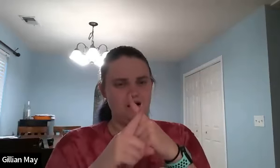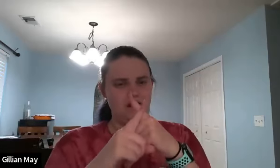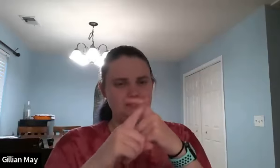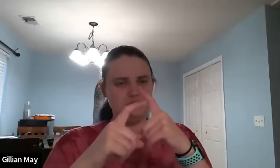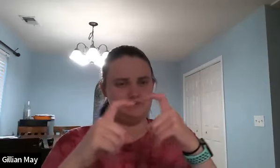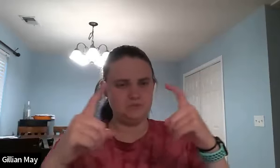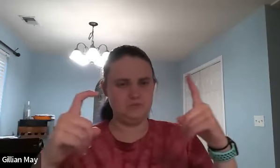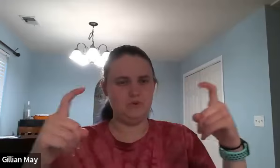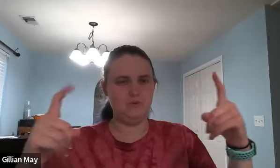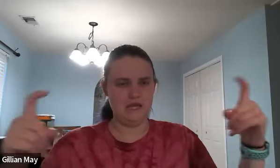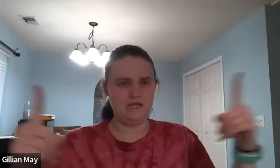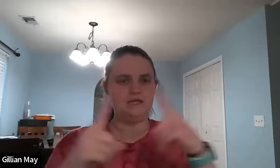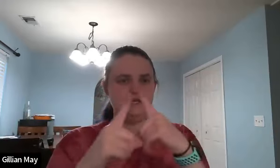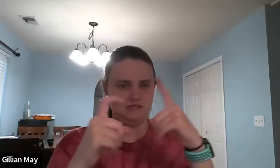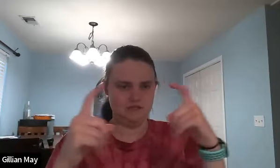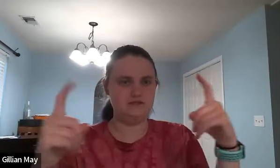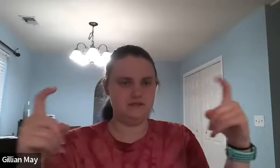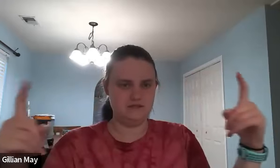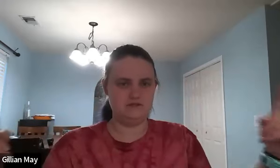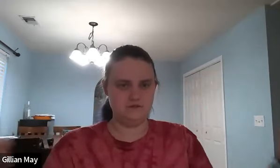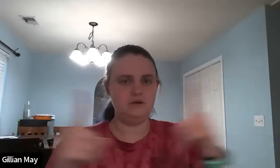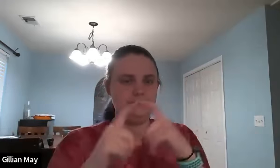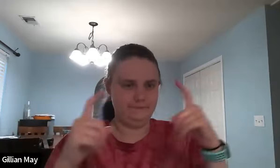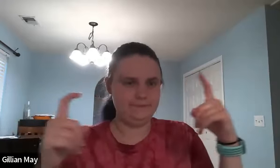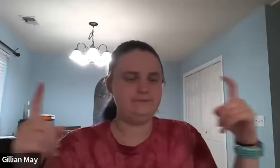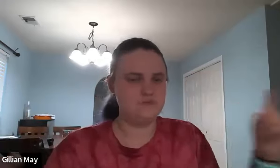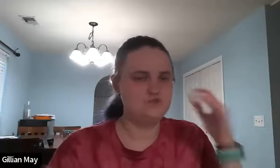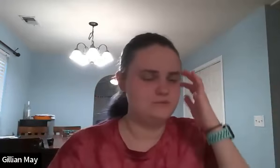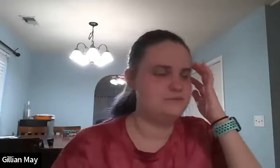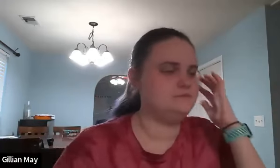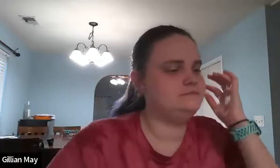So I do away. Shrimp.